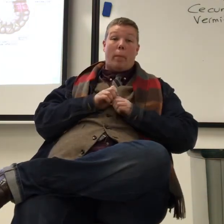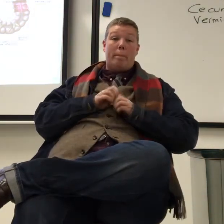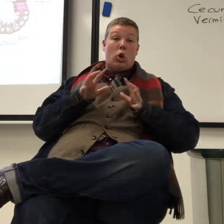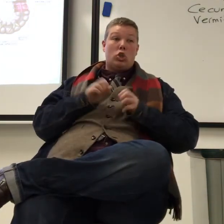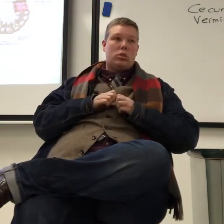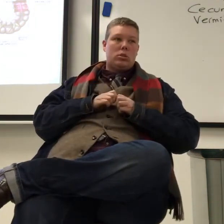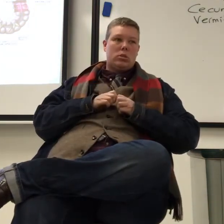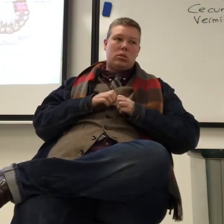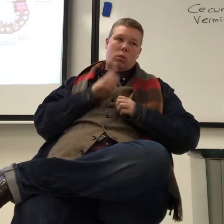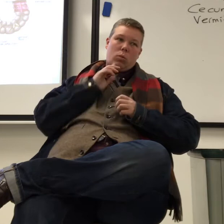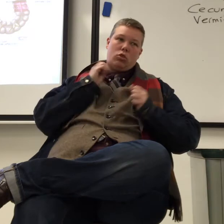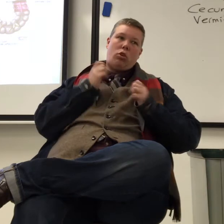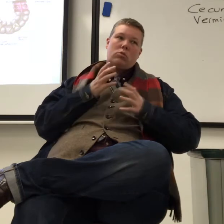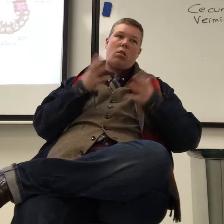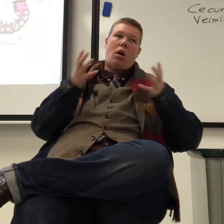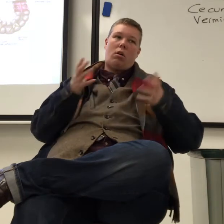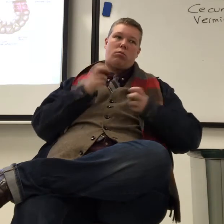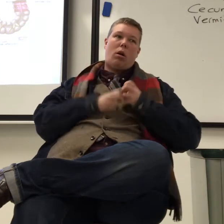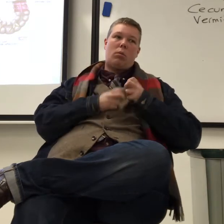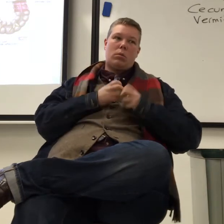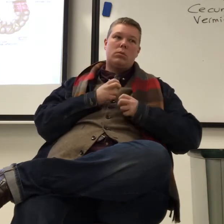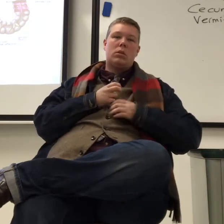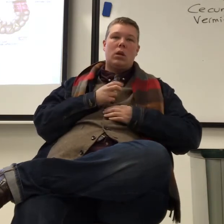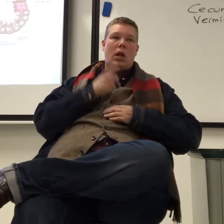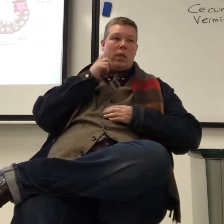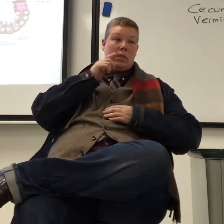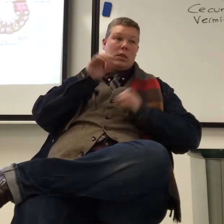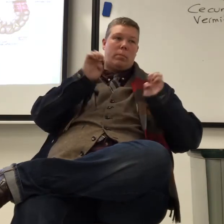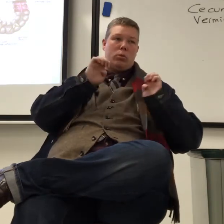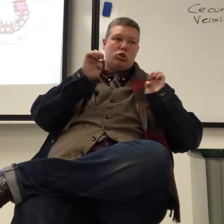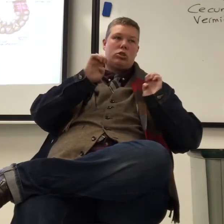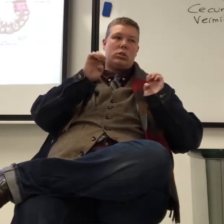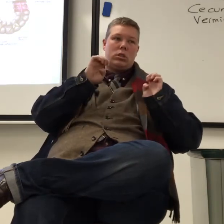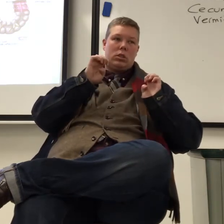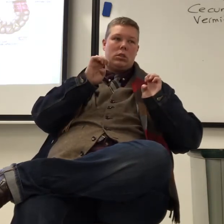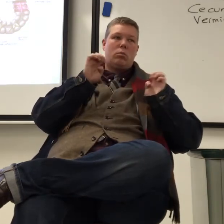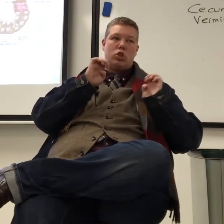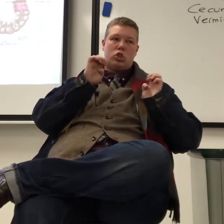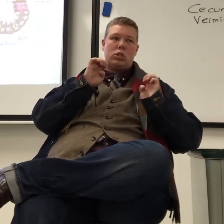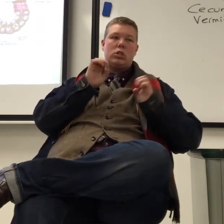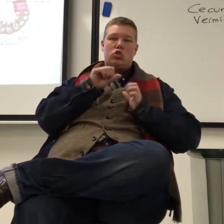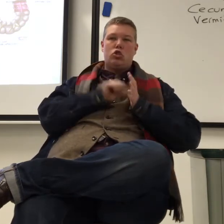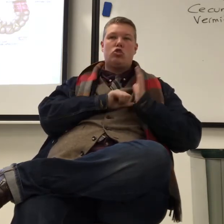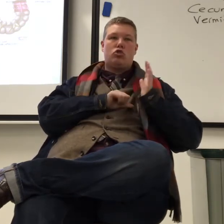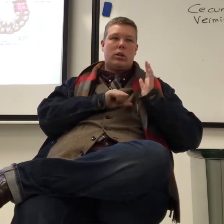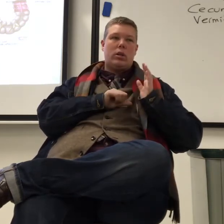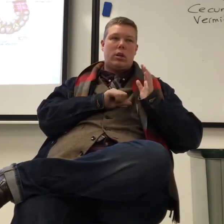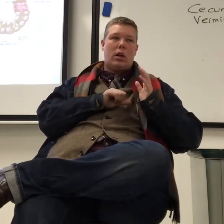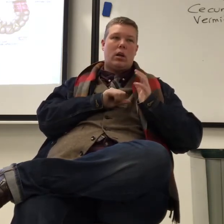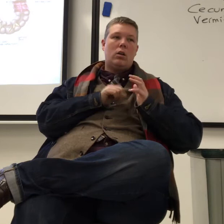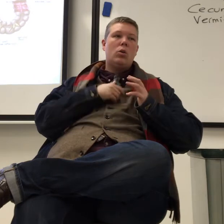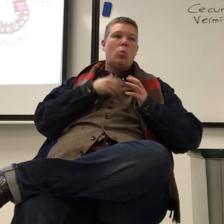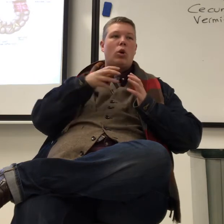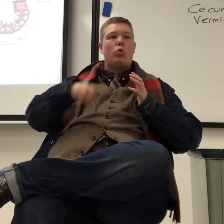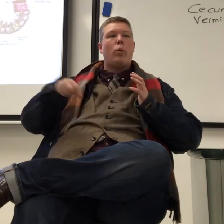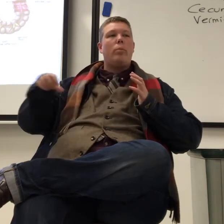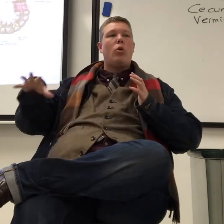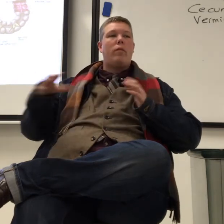lot of problems. It is an emergency surgery. You want to remove it before it perforates, basically.